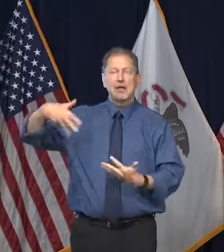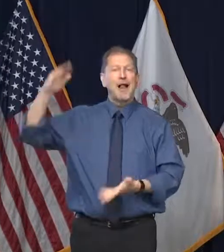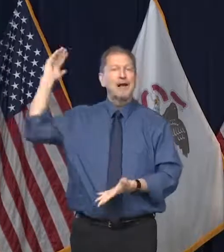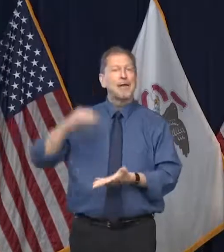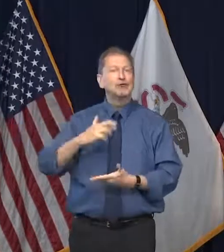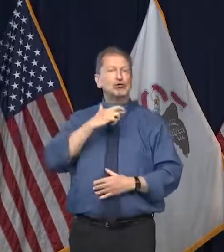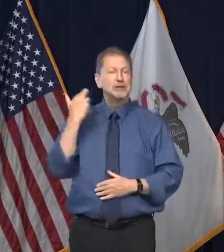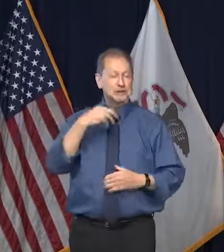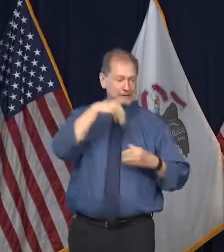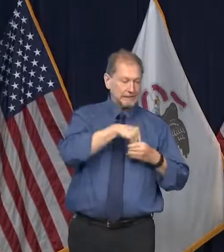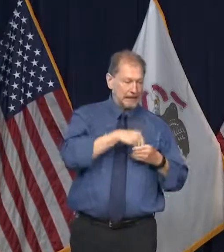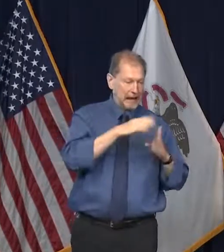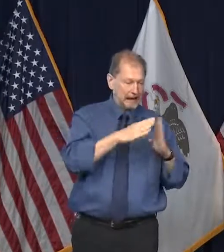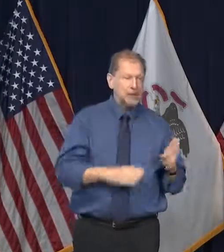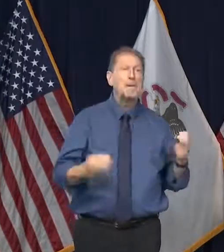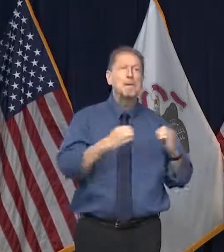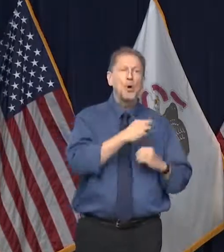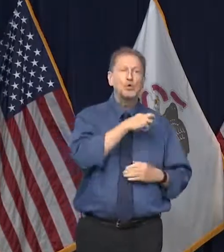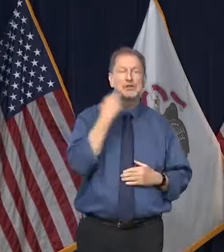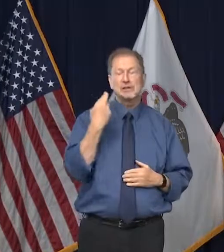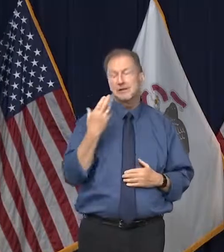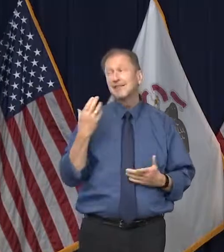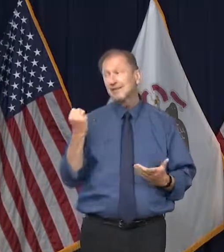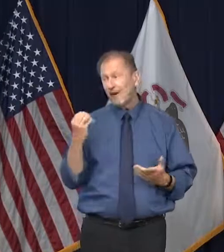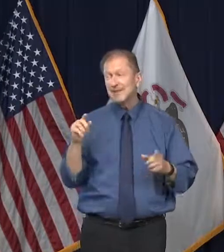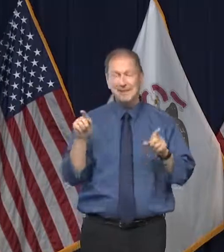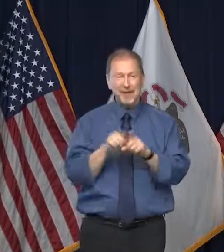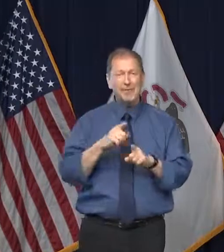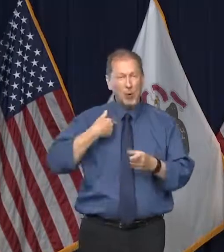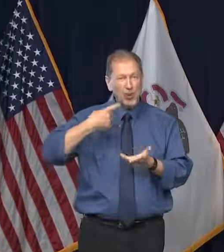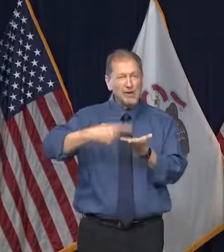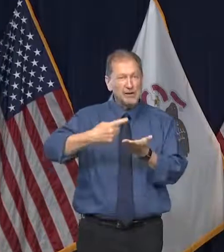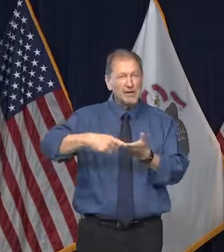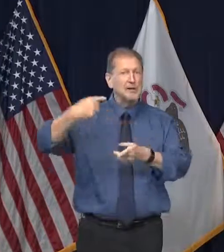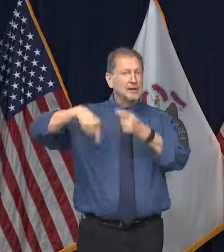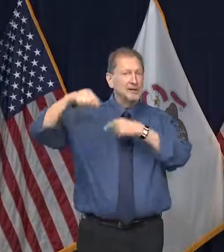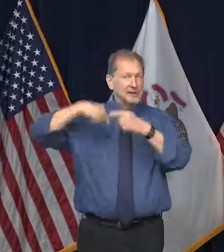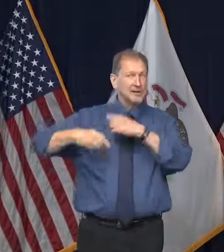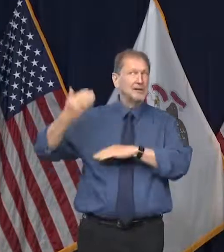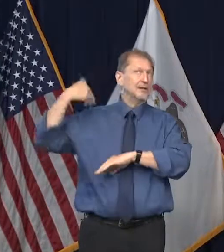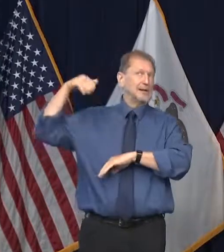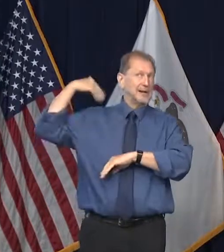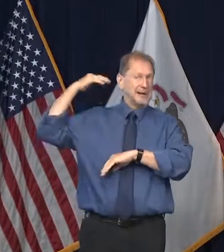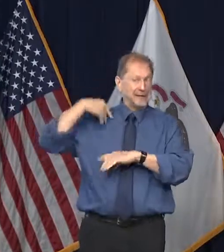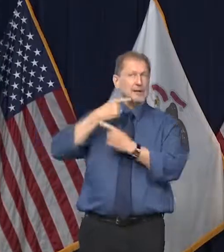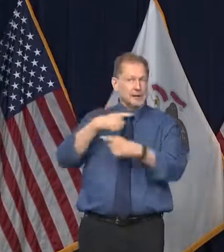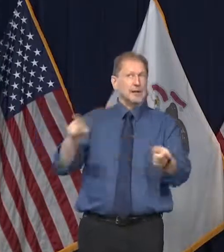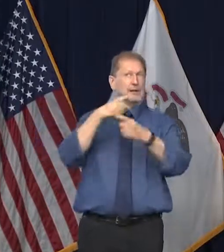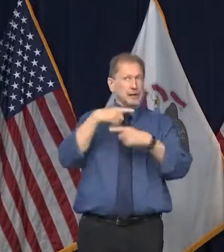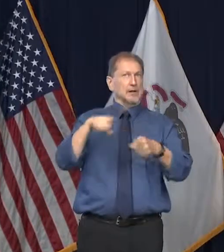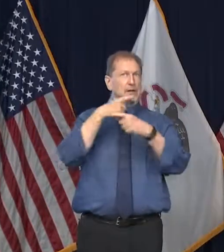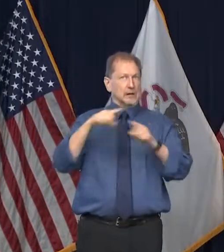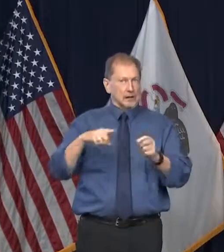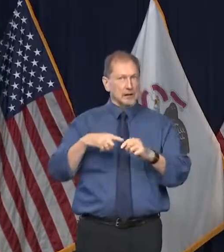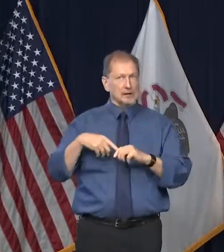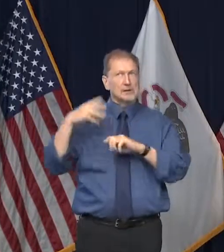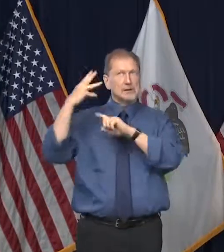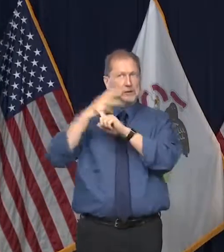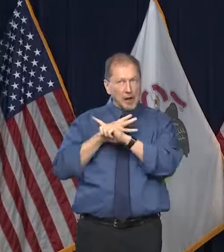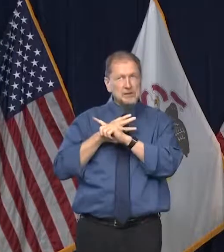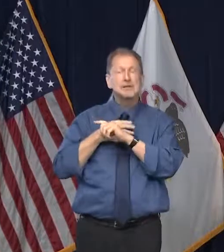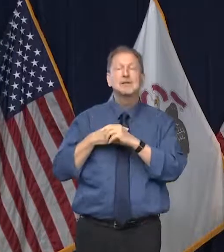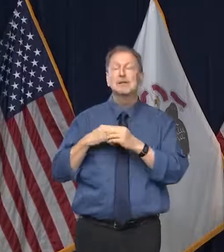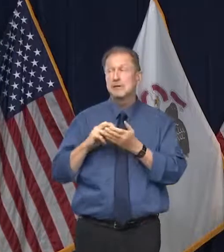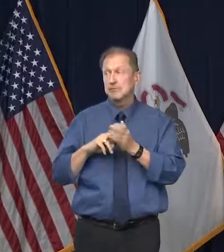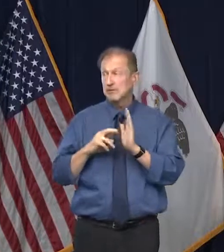should be, and so on. And so all of the things that we looked at and did over the last 6 months are